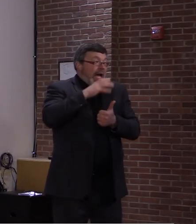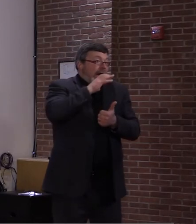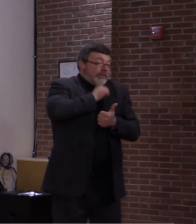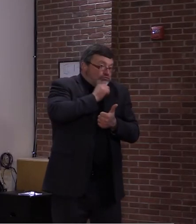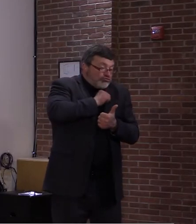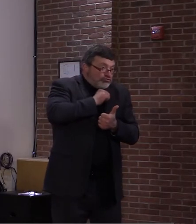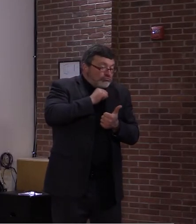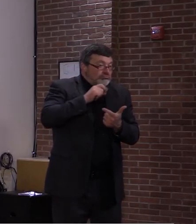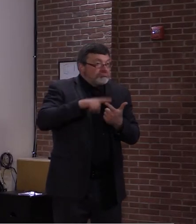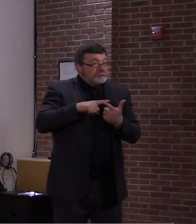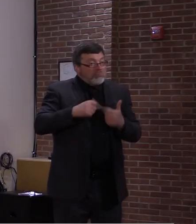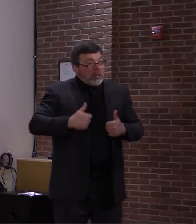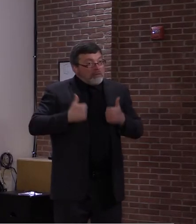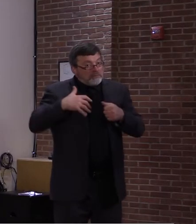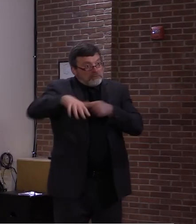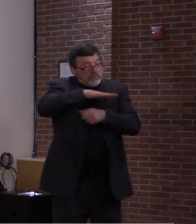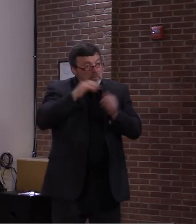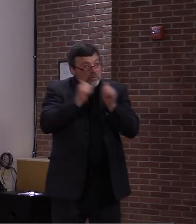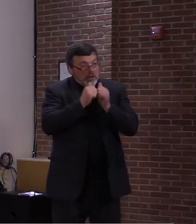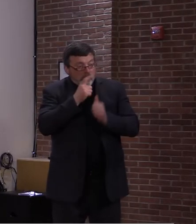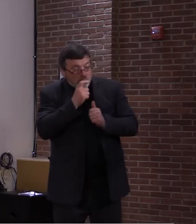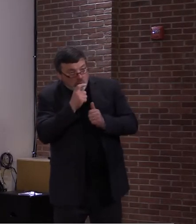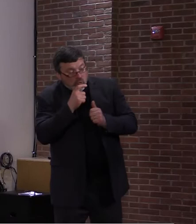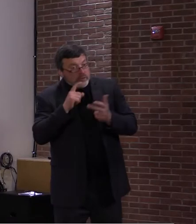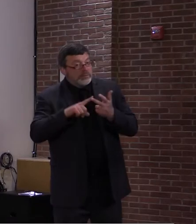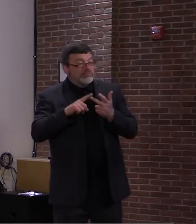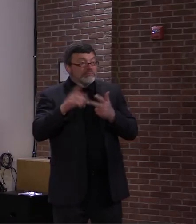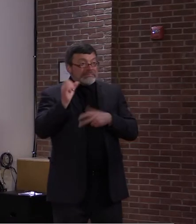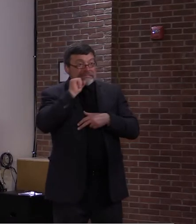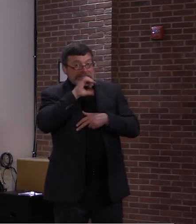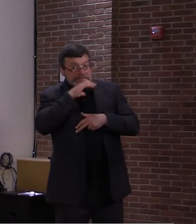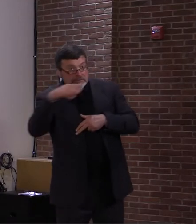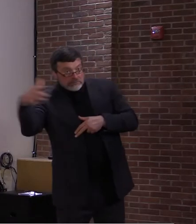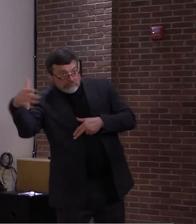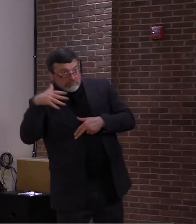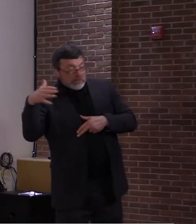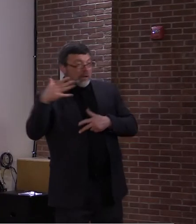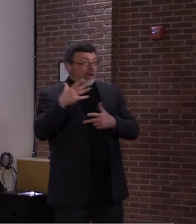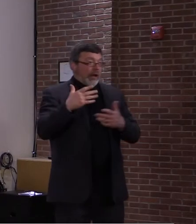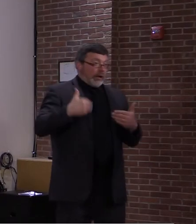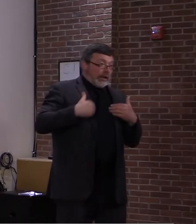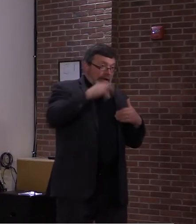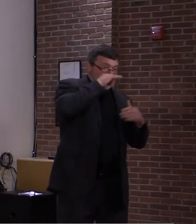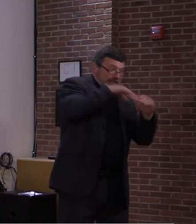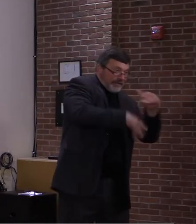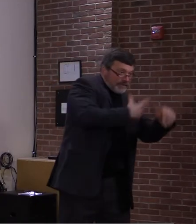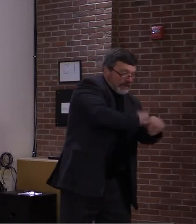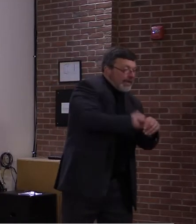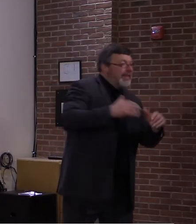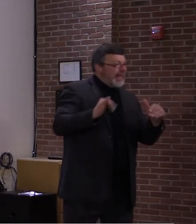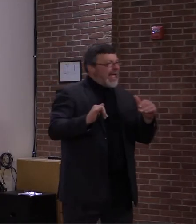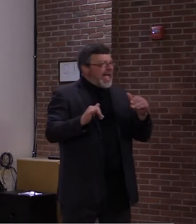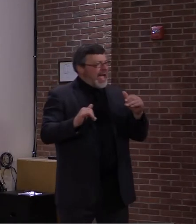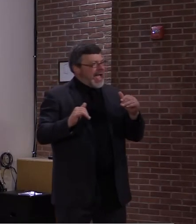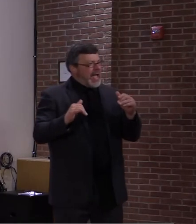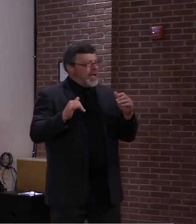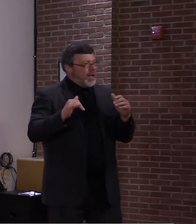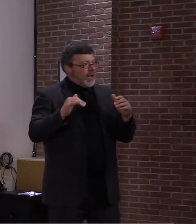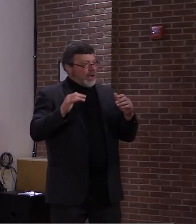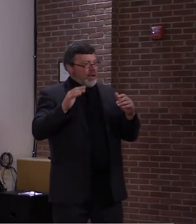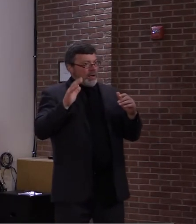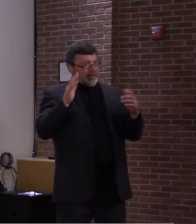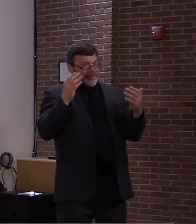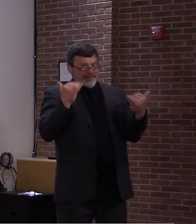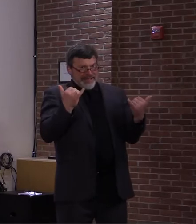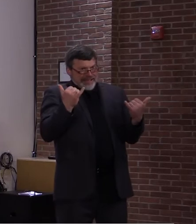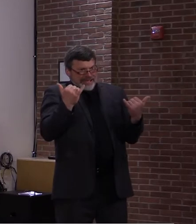time with cases that are at higher levels than they've been previously with this variant, to wear a mask